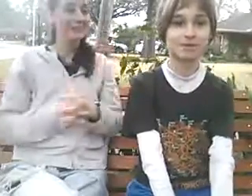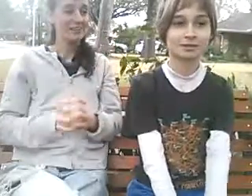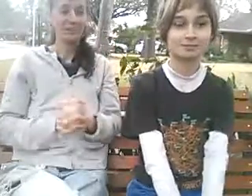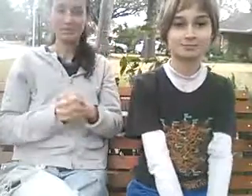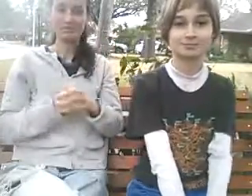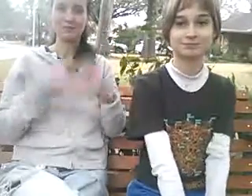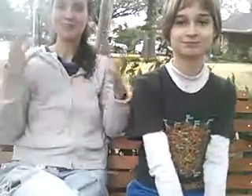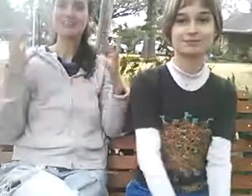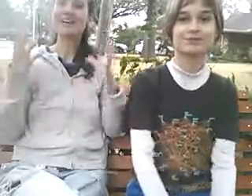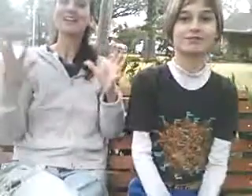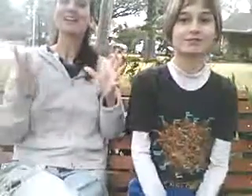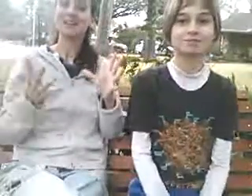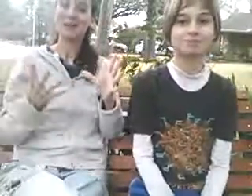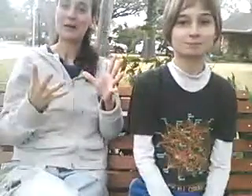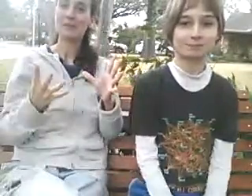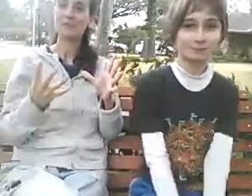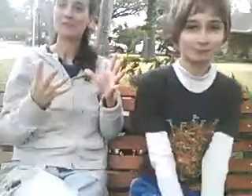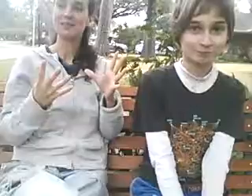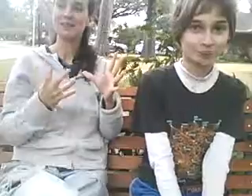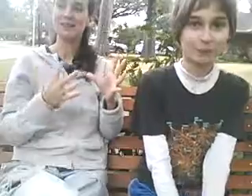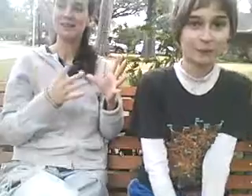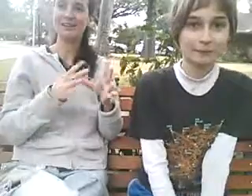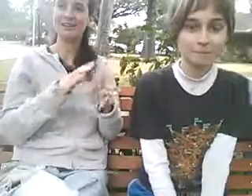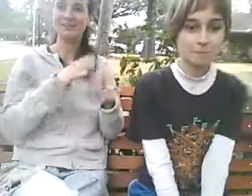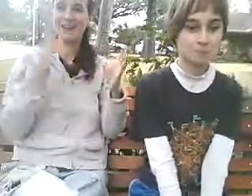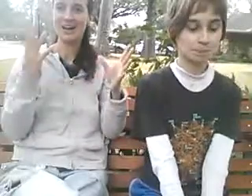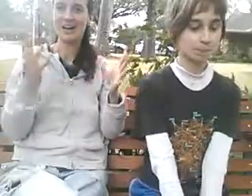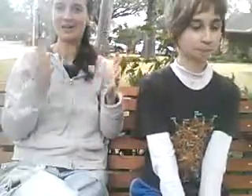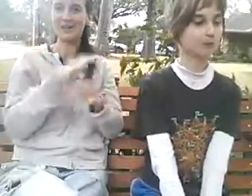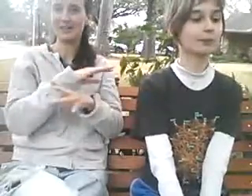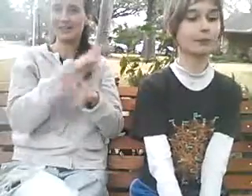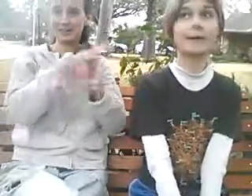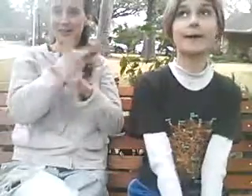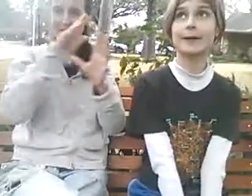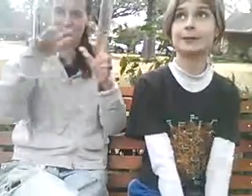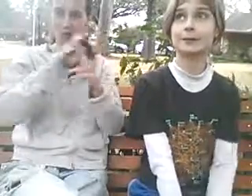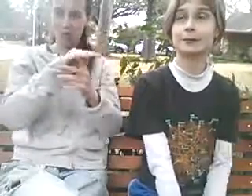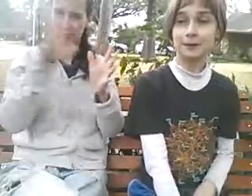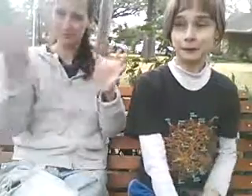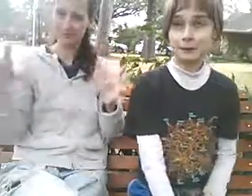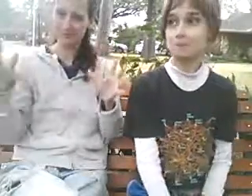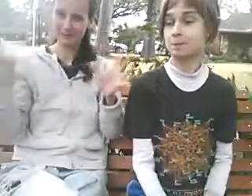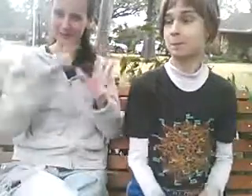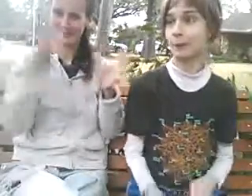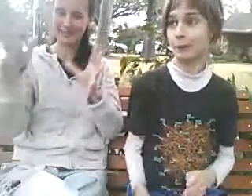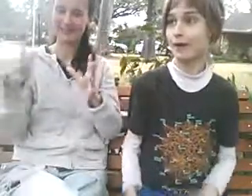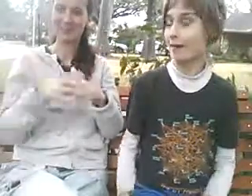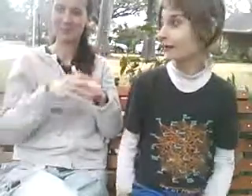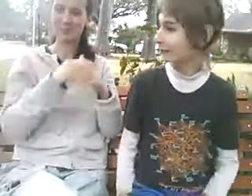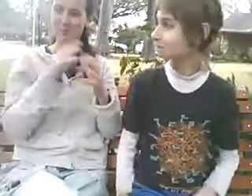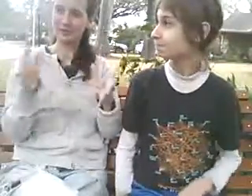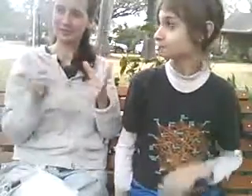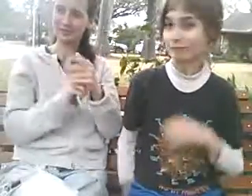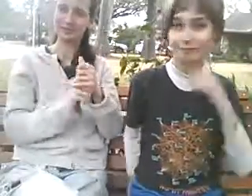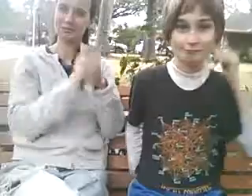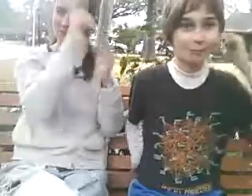it was very exciting for him. And at the time, he had whole words that he was saying, and I don't remember all of it. I just remember the